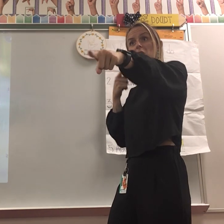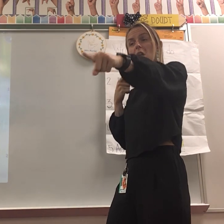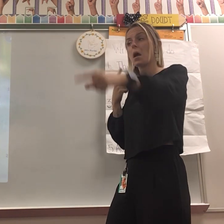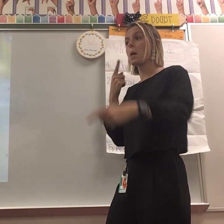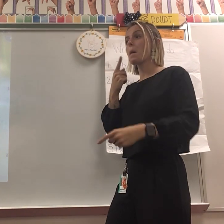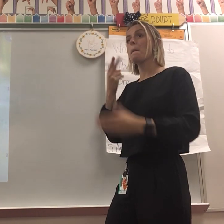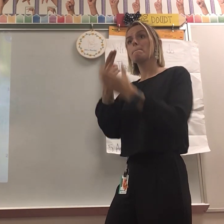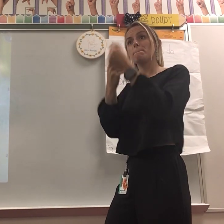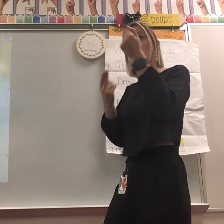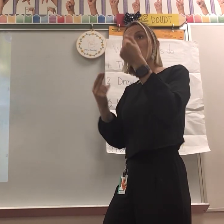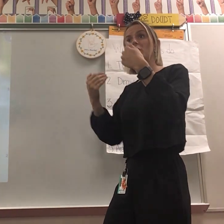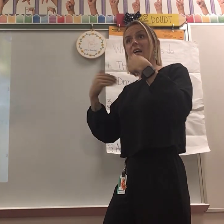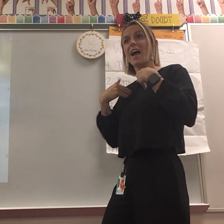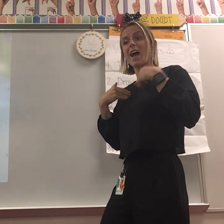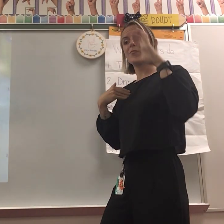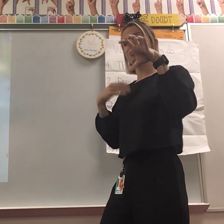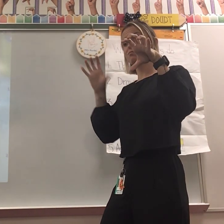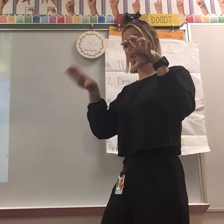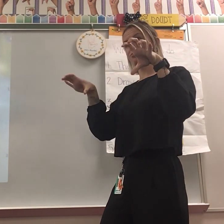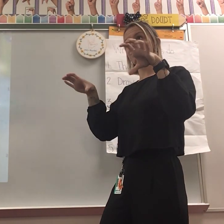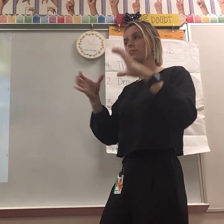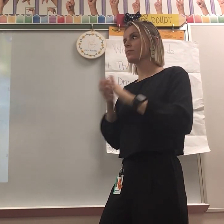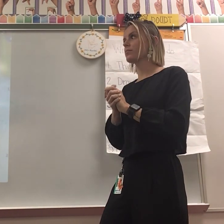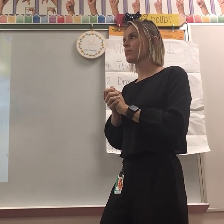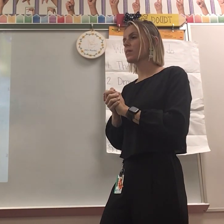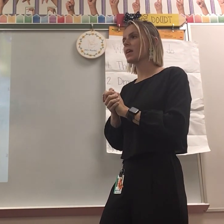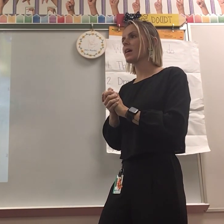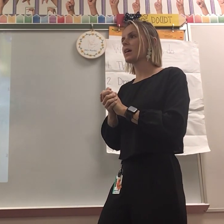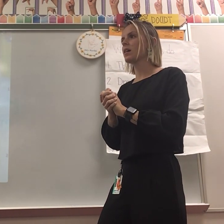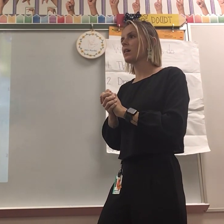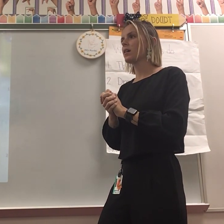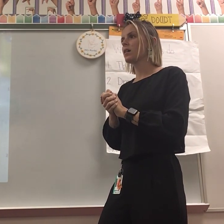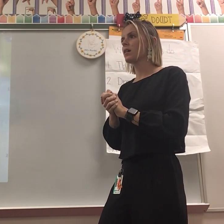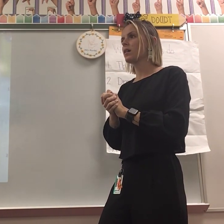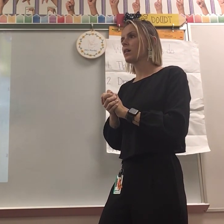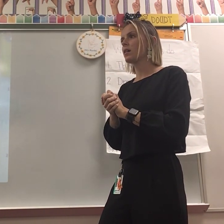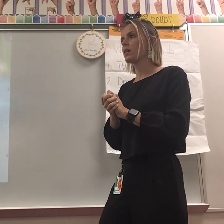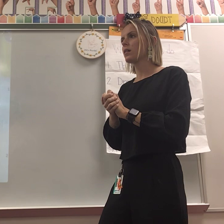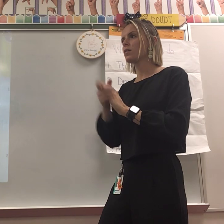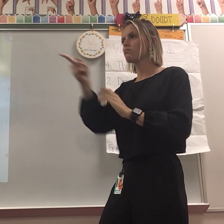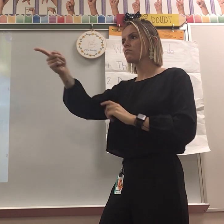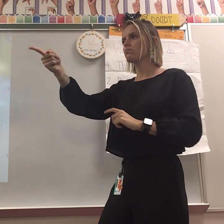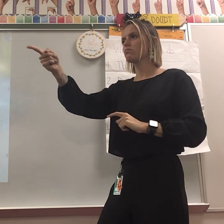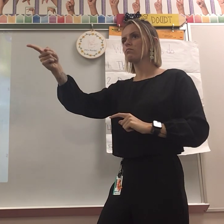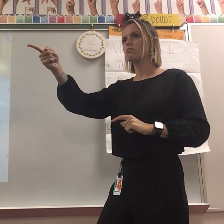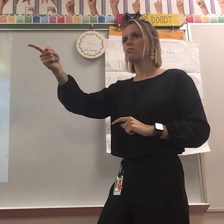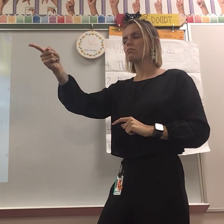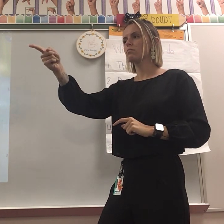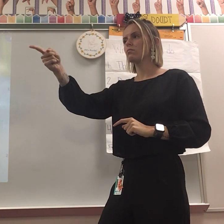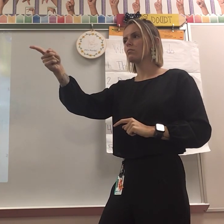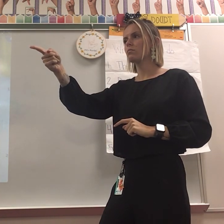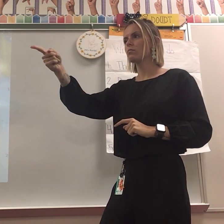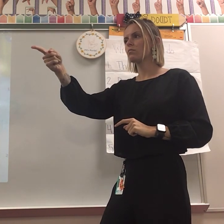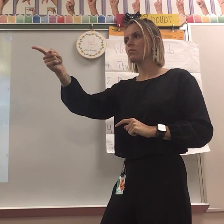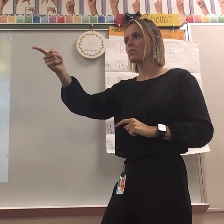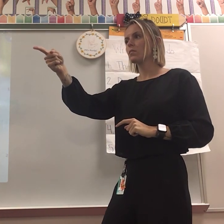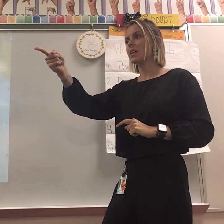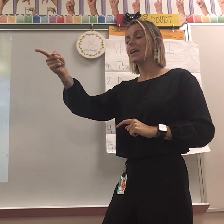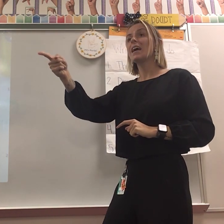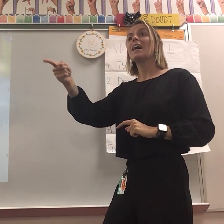So let's come up with another word. Both. We have similar. Similar.